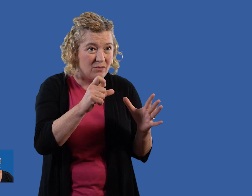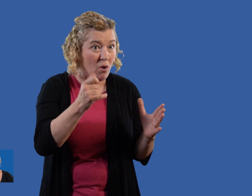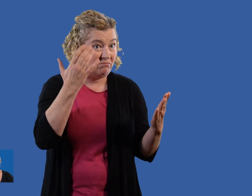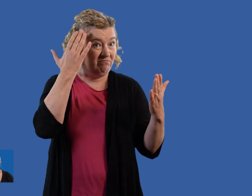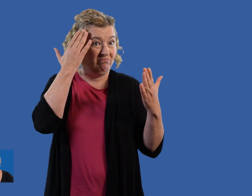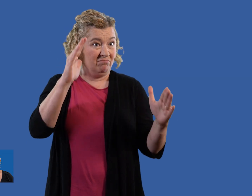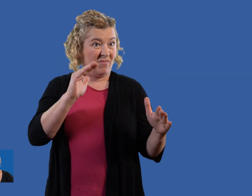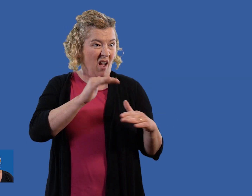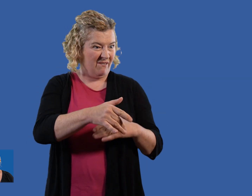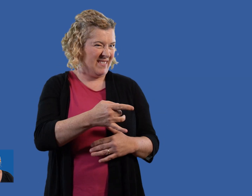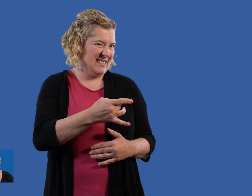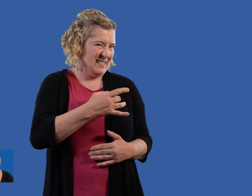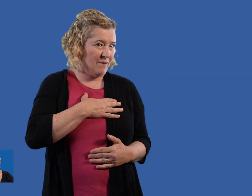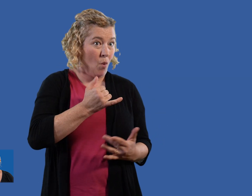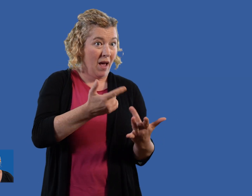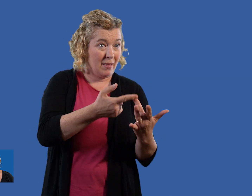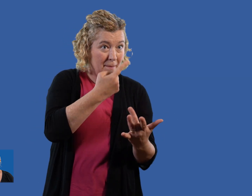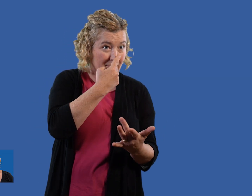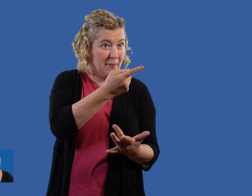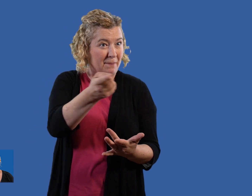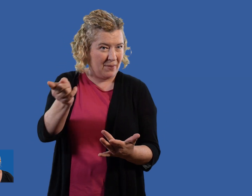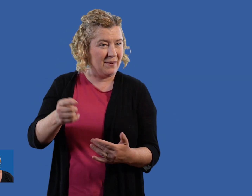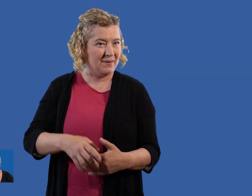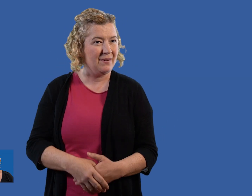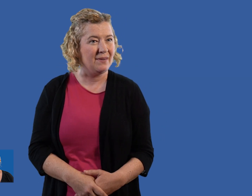accident or death, either for themselves or others.